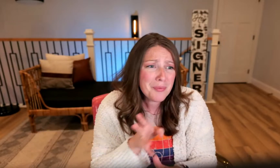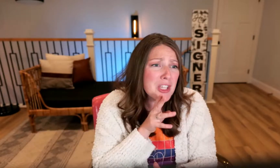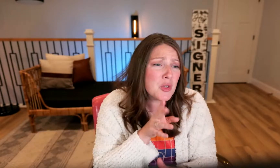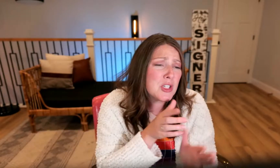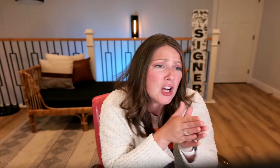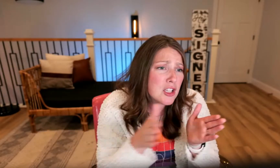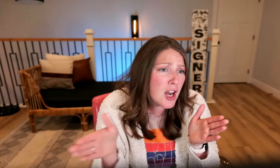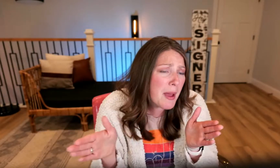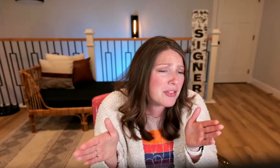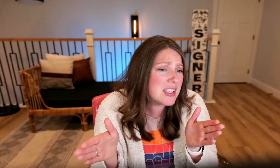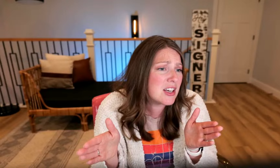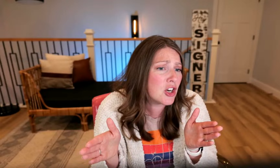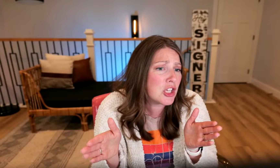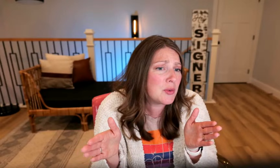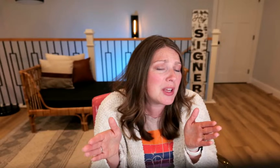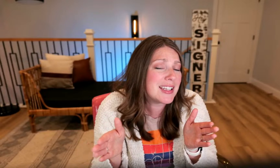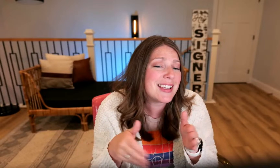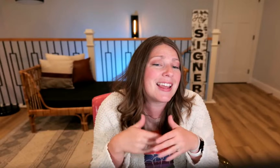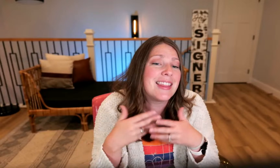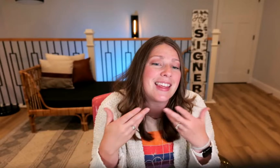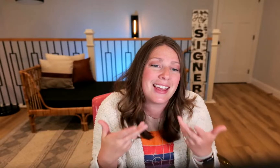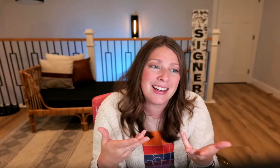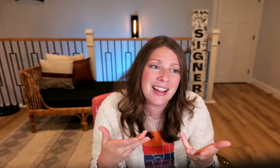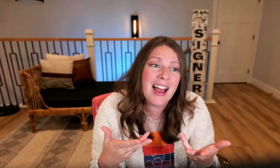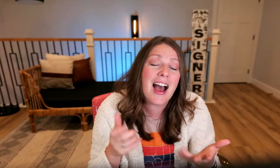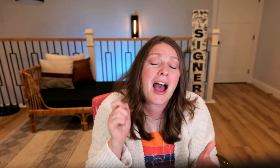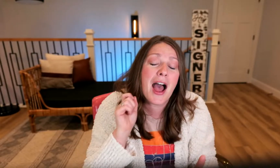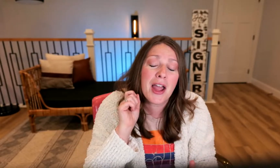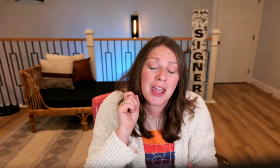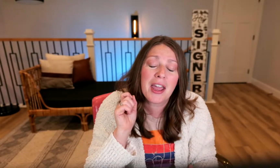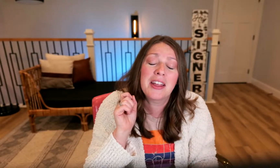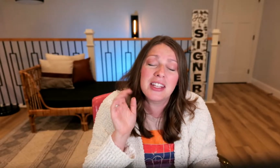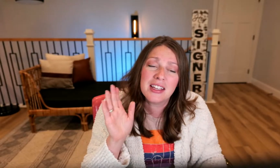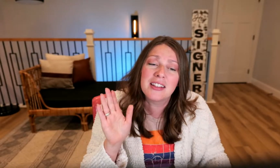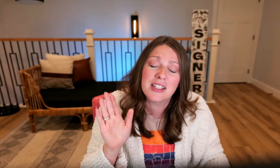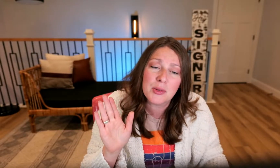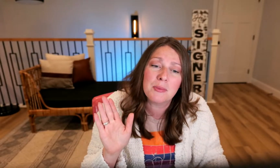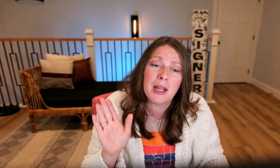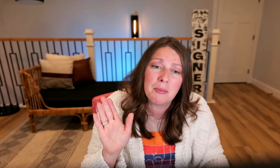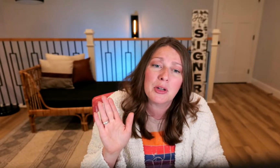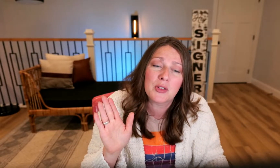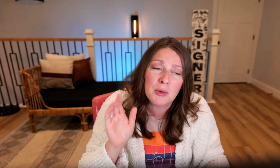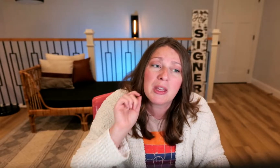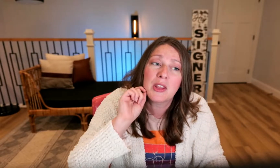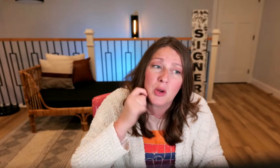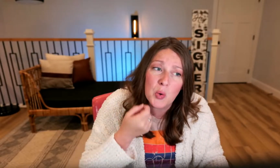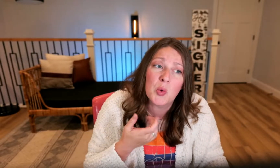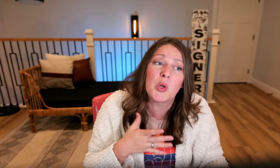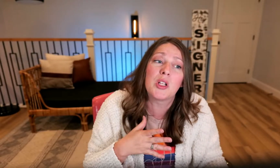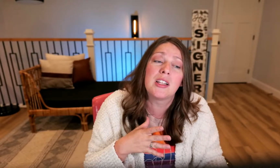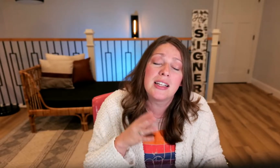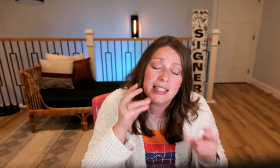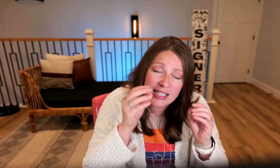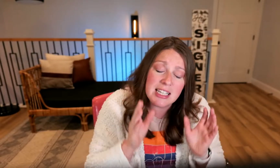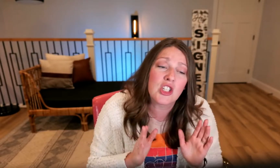So we talked a lot about this in our unit, and then this was my push for being the cool